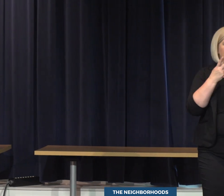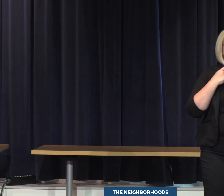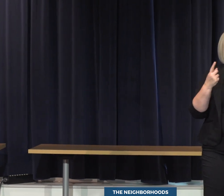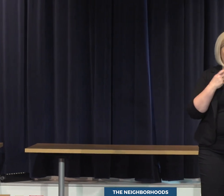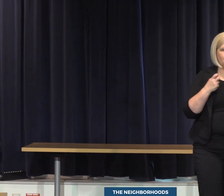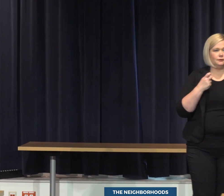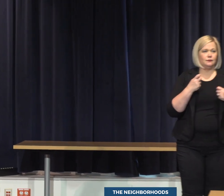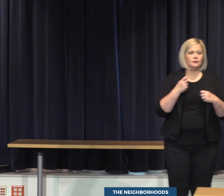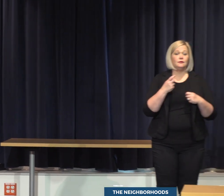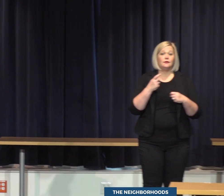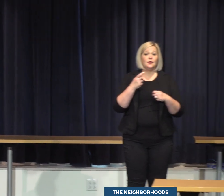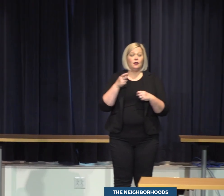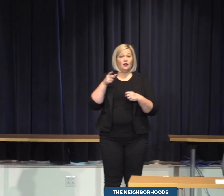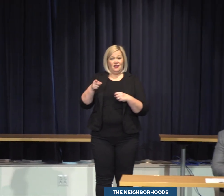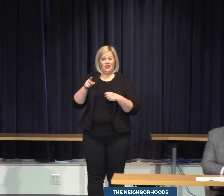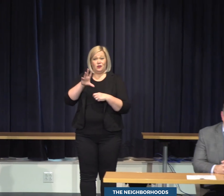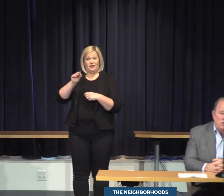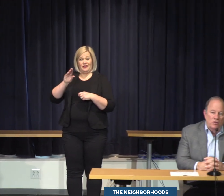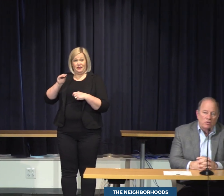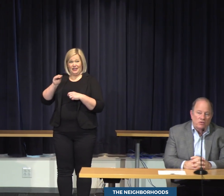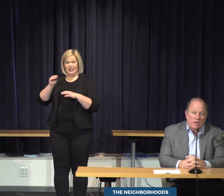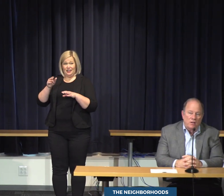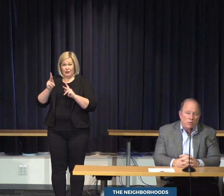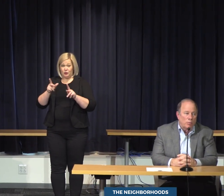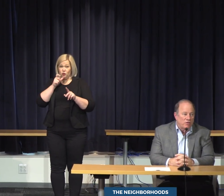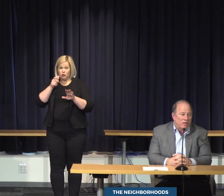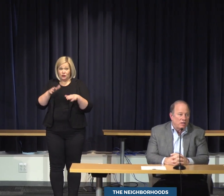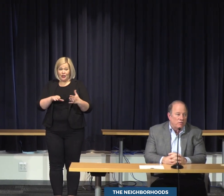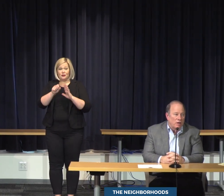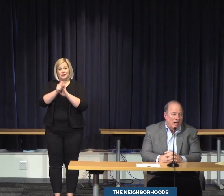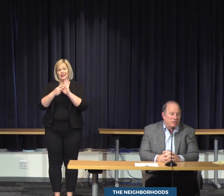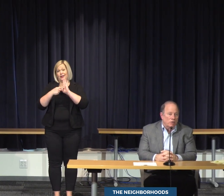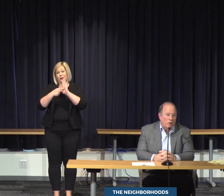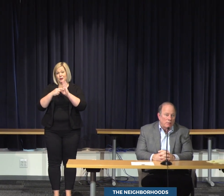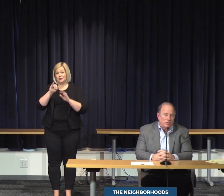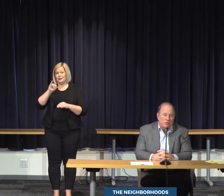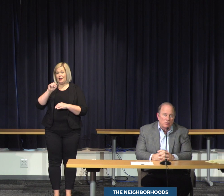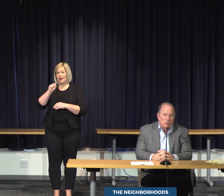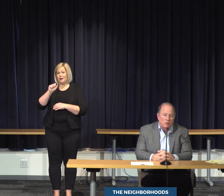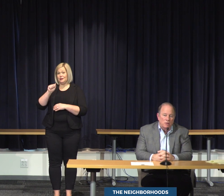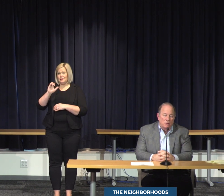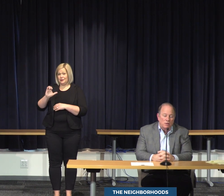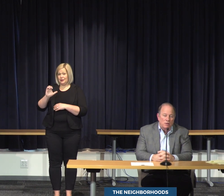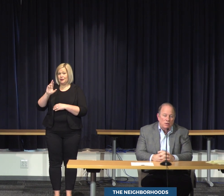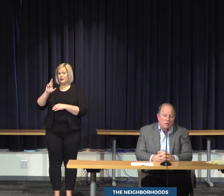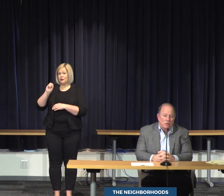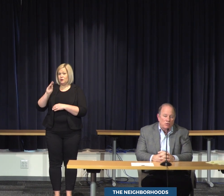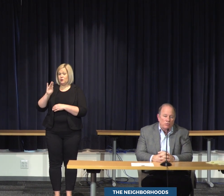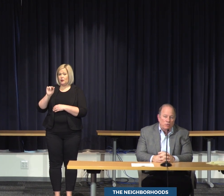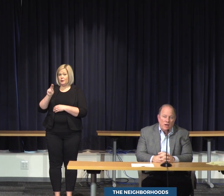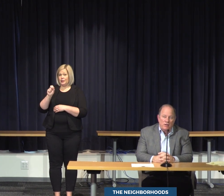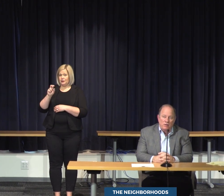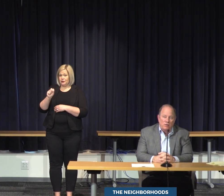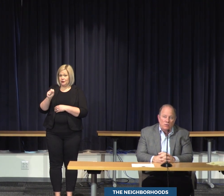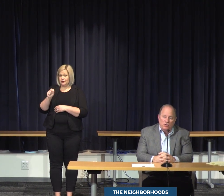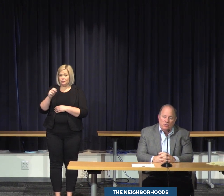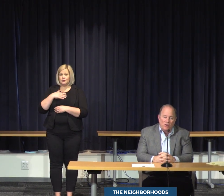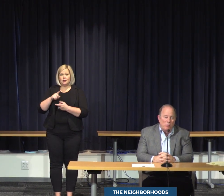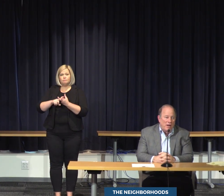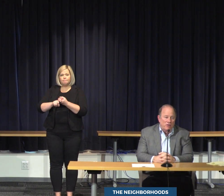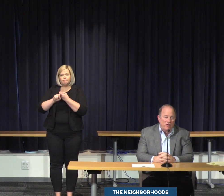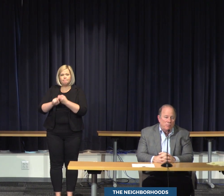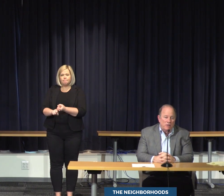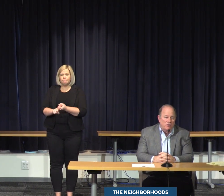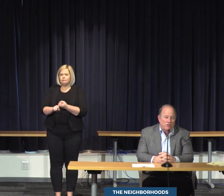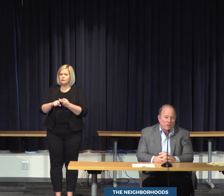those 50 deaths was State Representative Isaac Robinson, a good friend who was